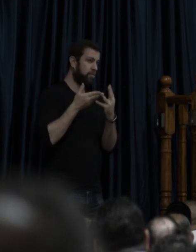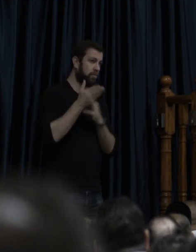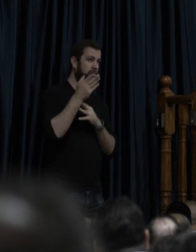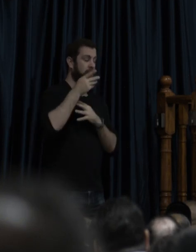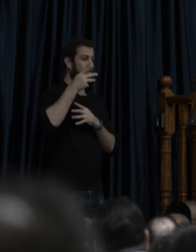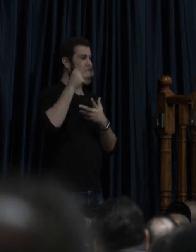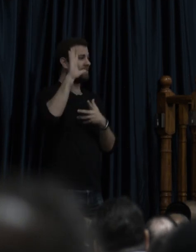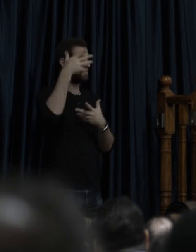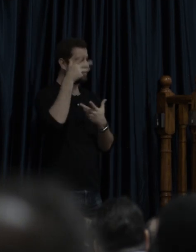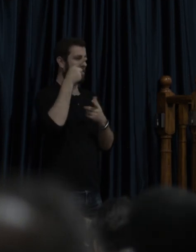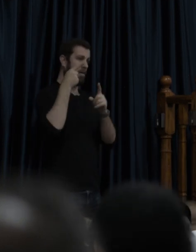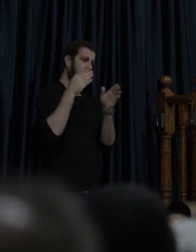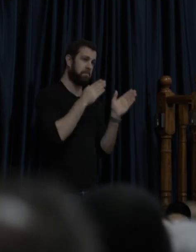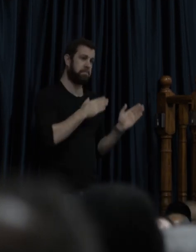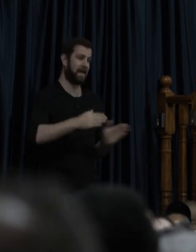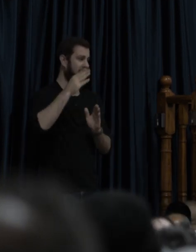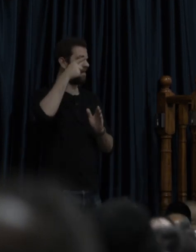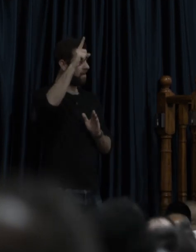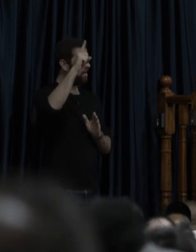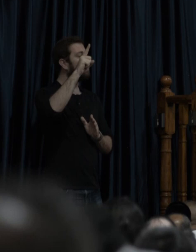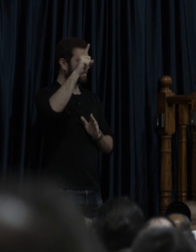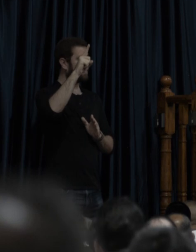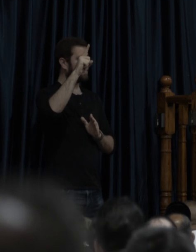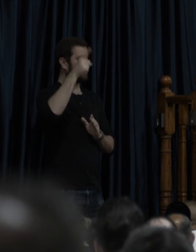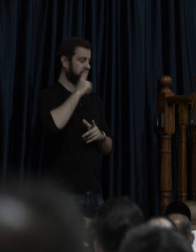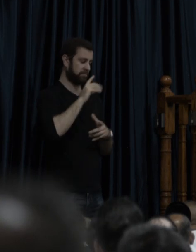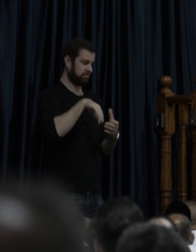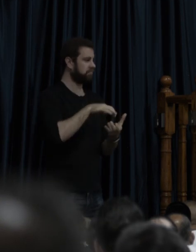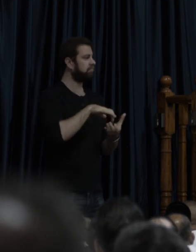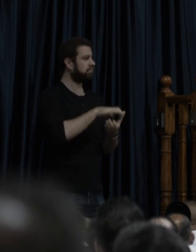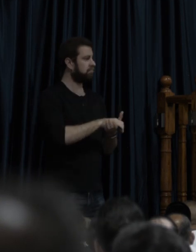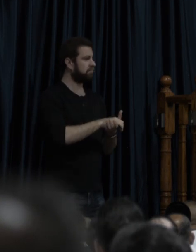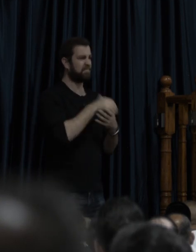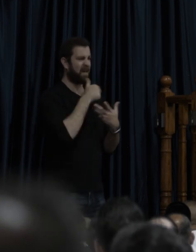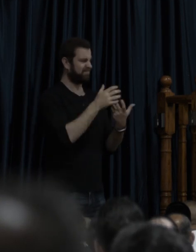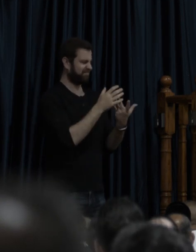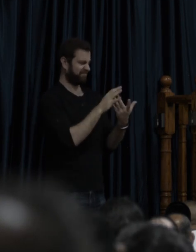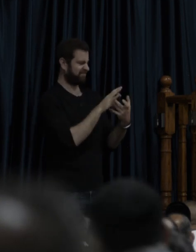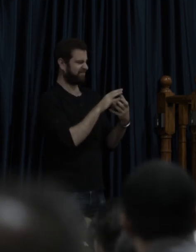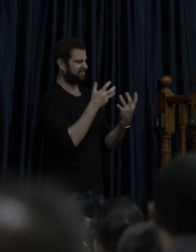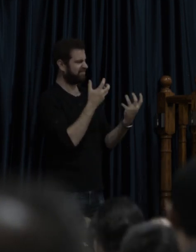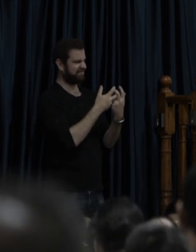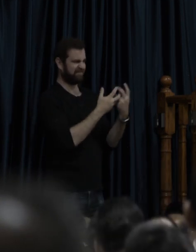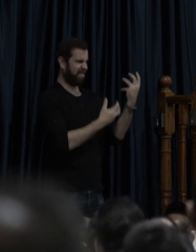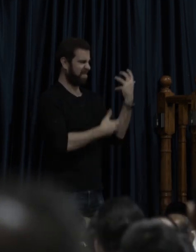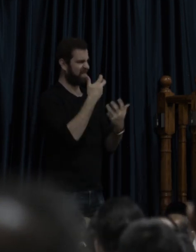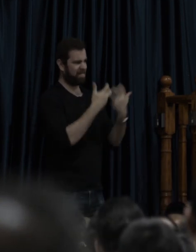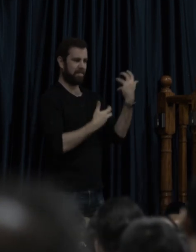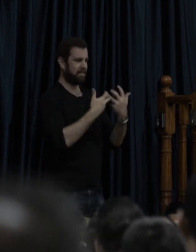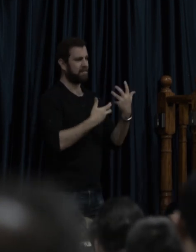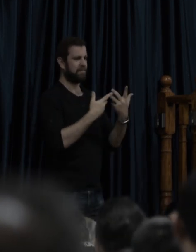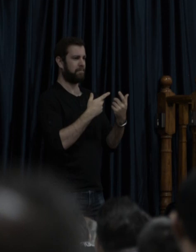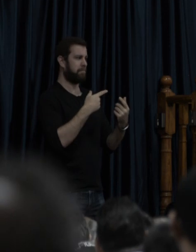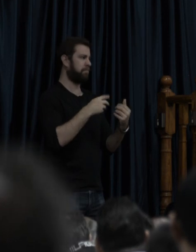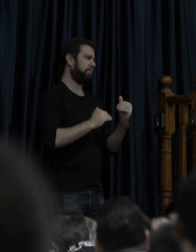was just not compatible. It just wasn't developing. There was issues, there was back and forth, there was ups, up